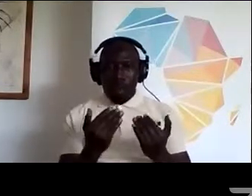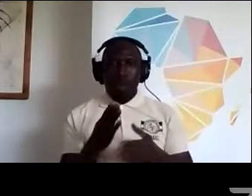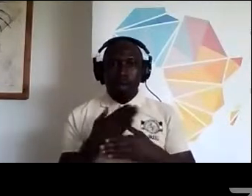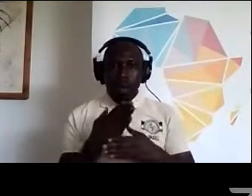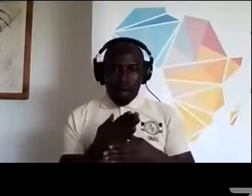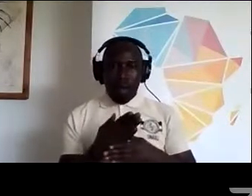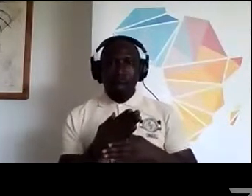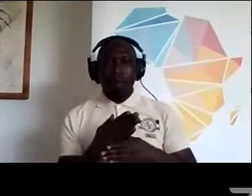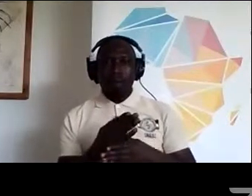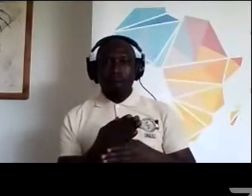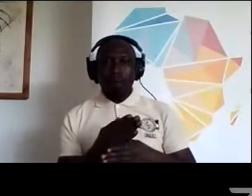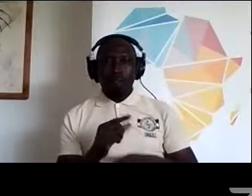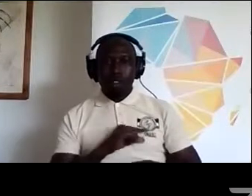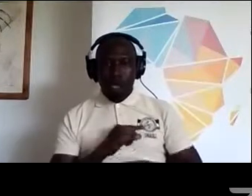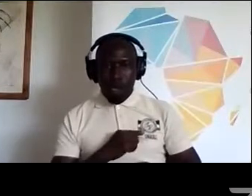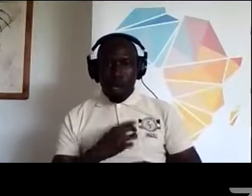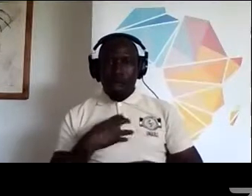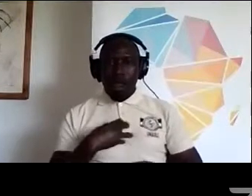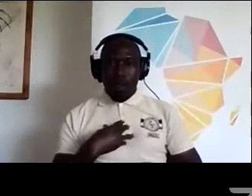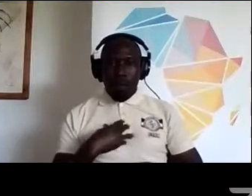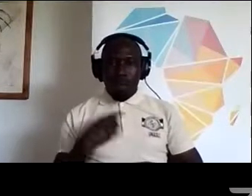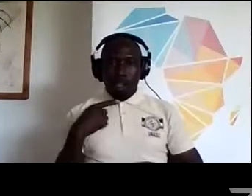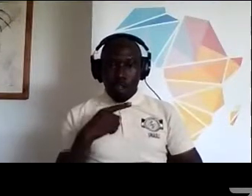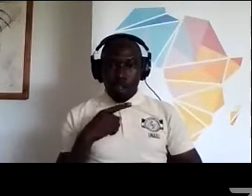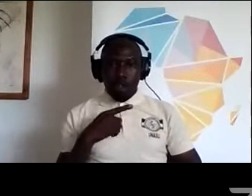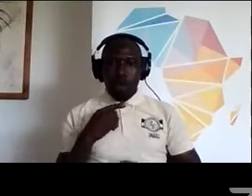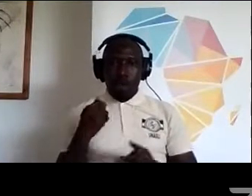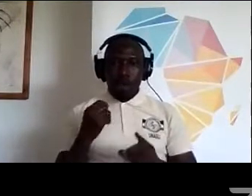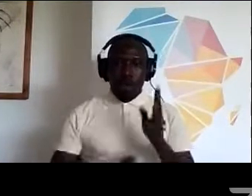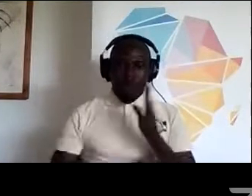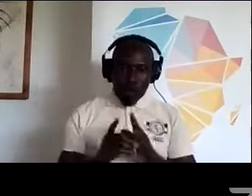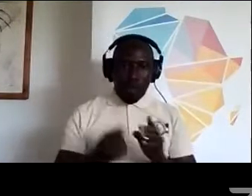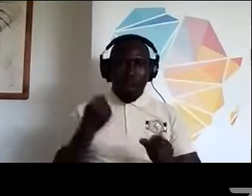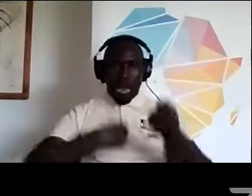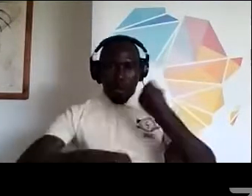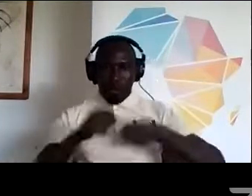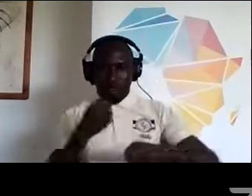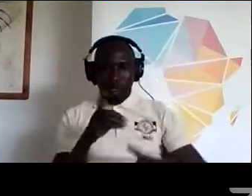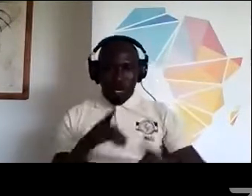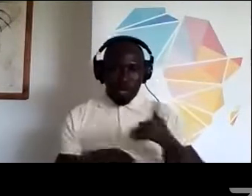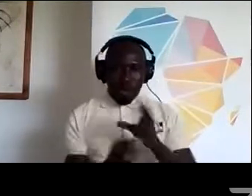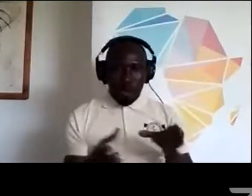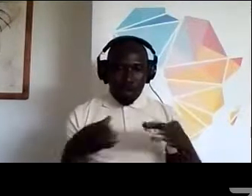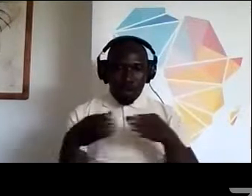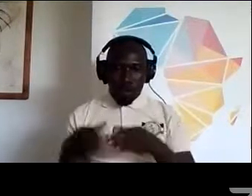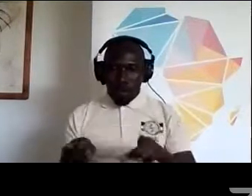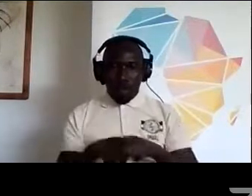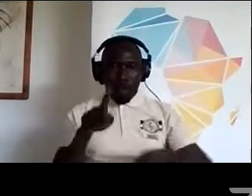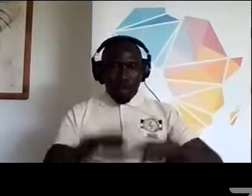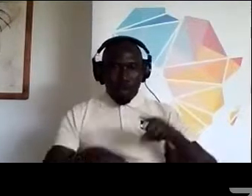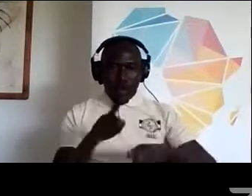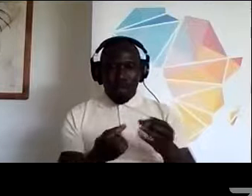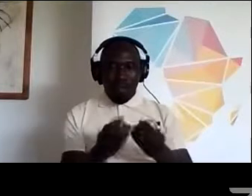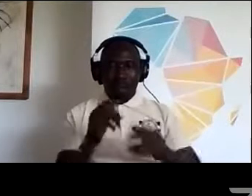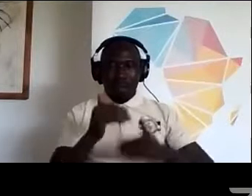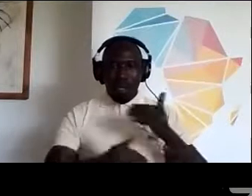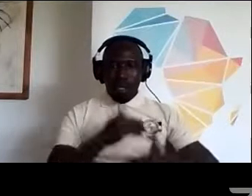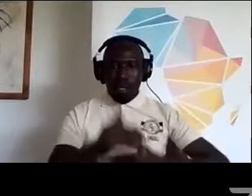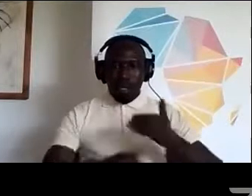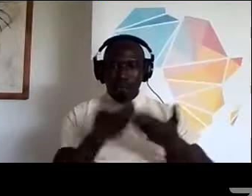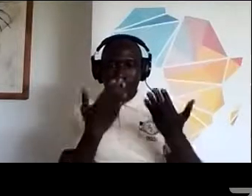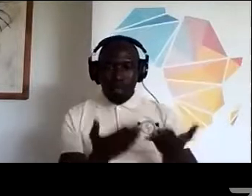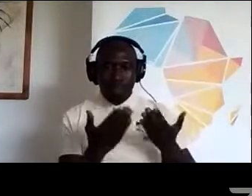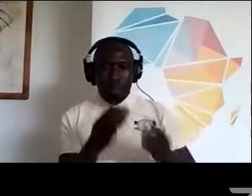Social Development. I am an activist in the disability movement, and I've participated in many processes of